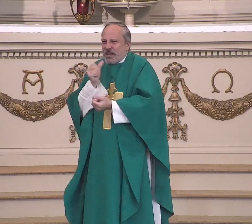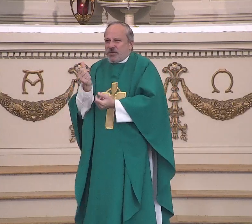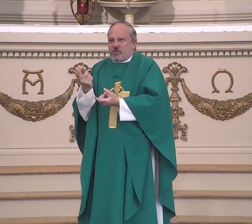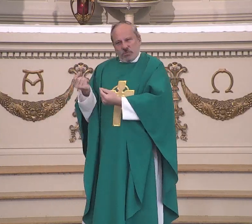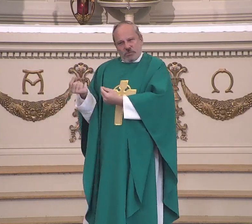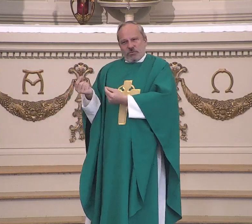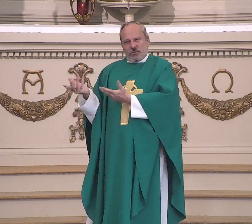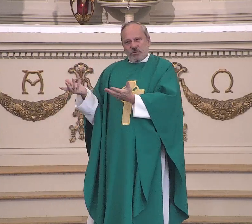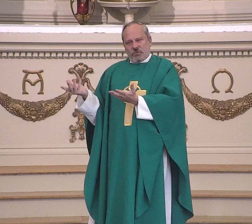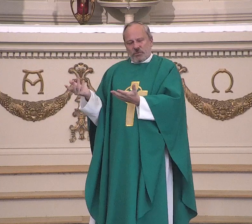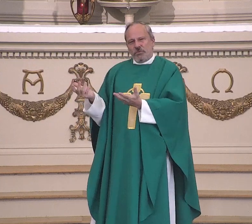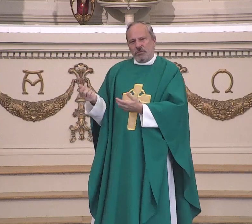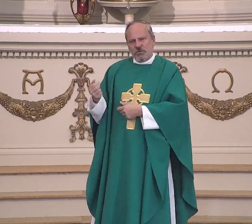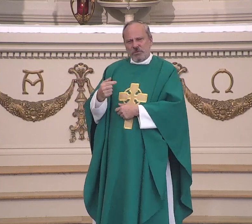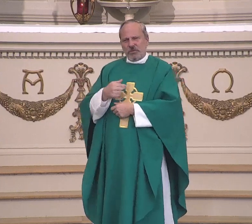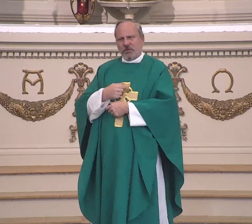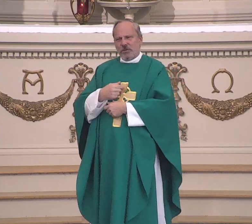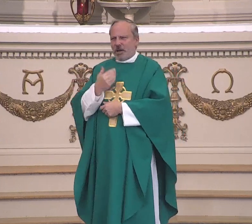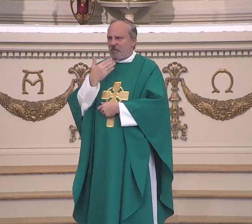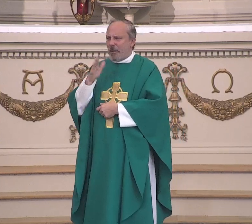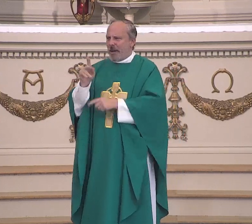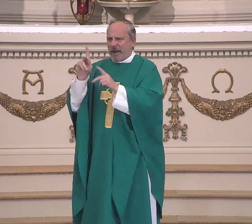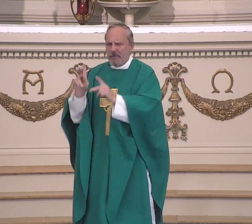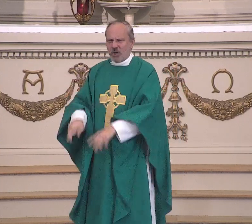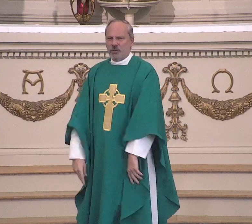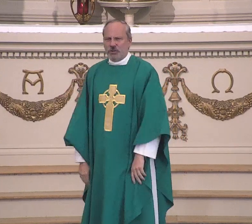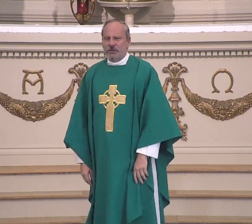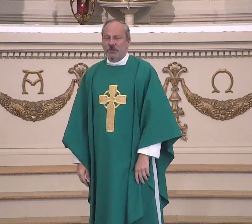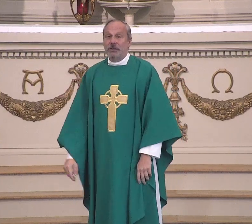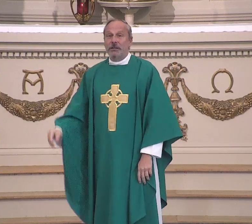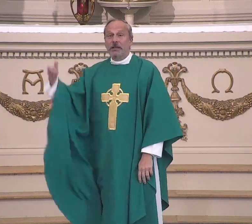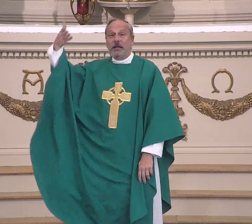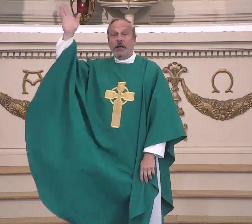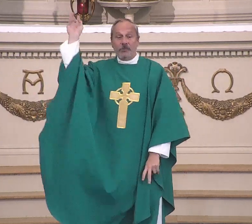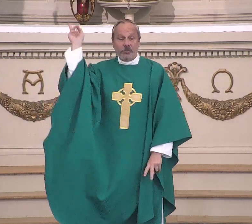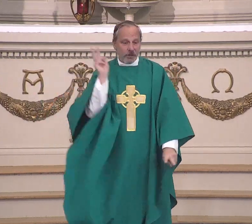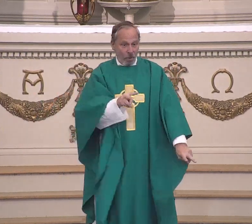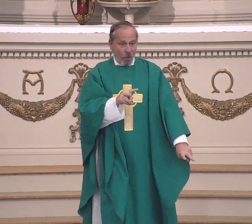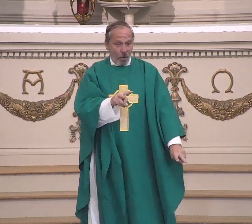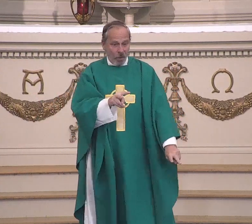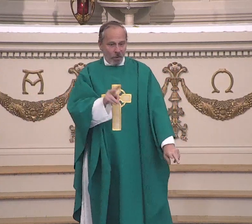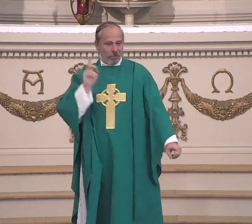And we will find them. There's many things that are wrong.